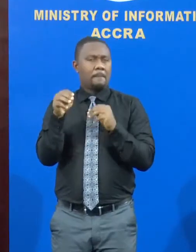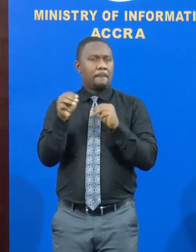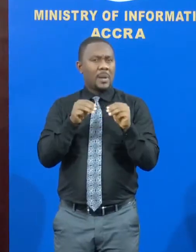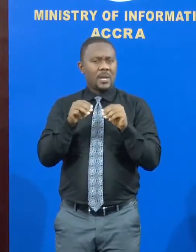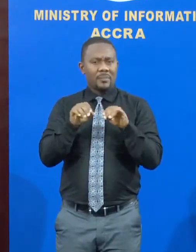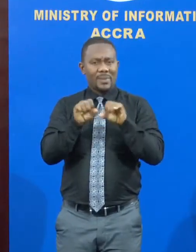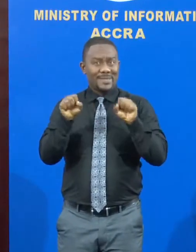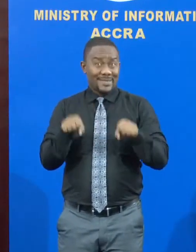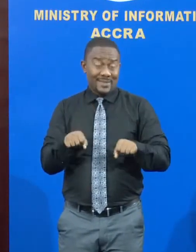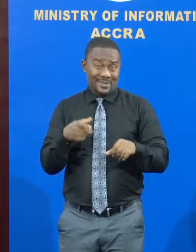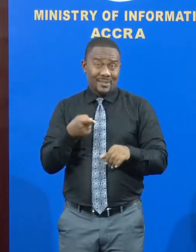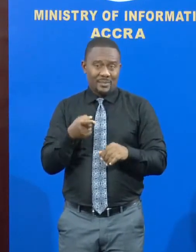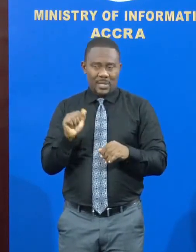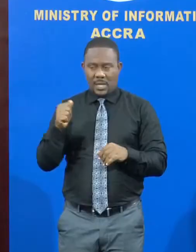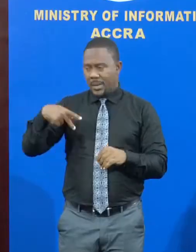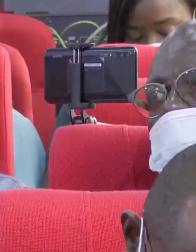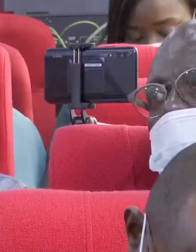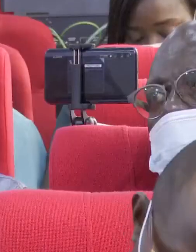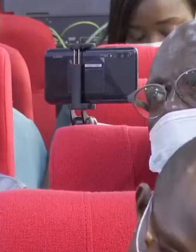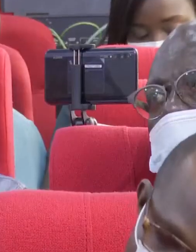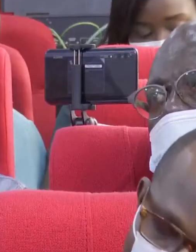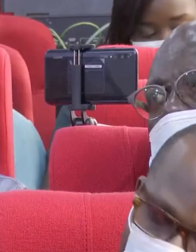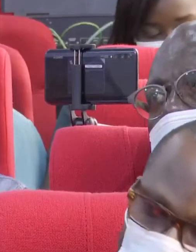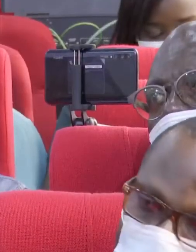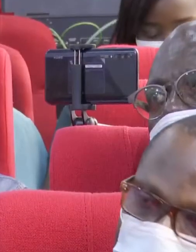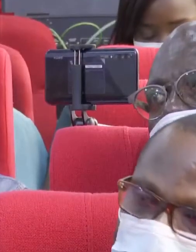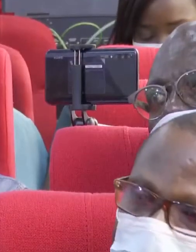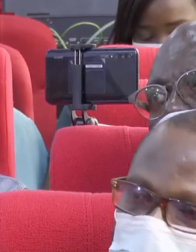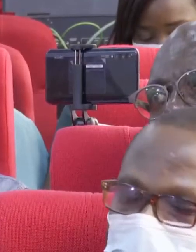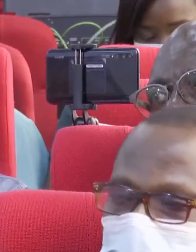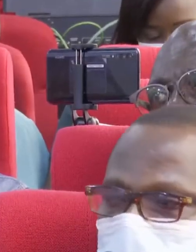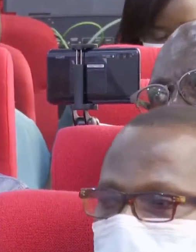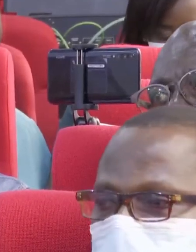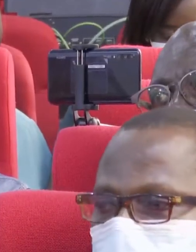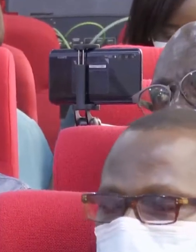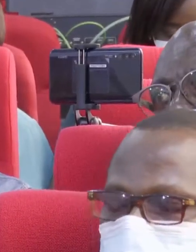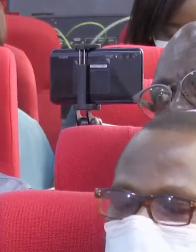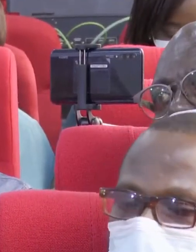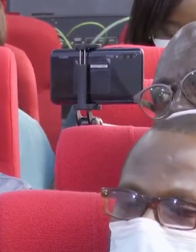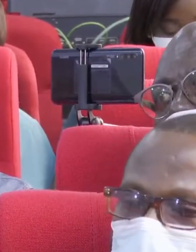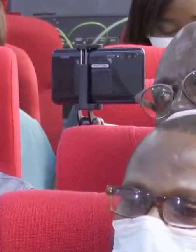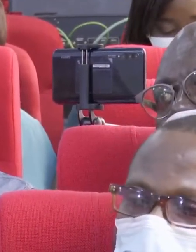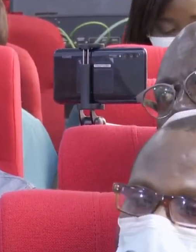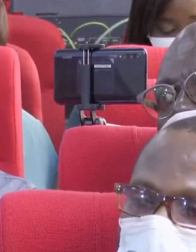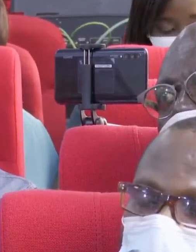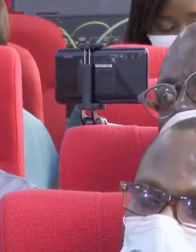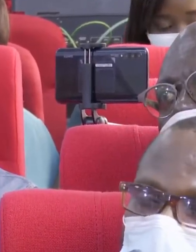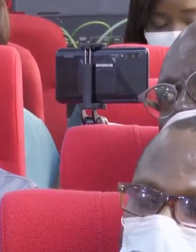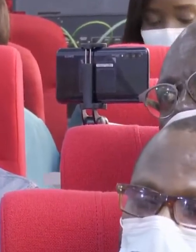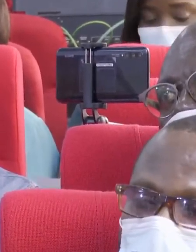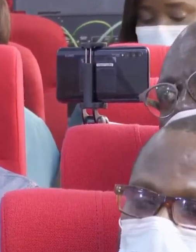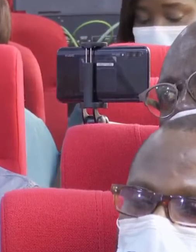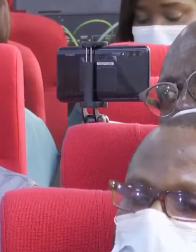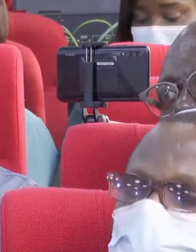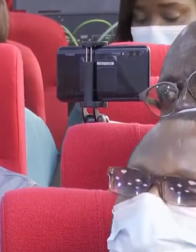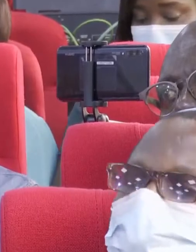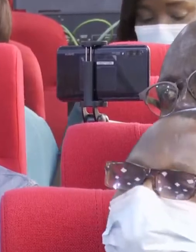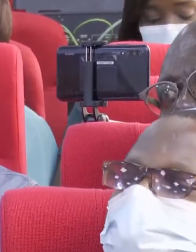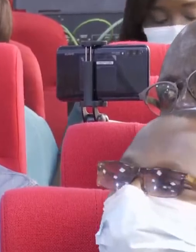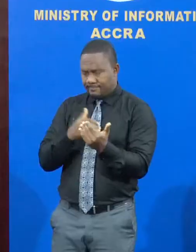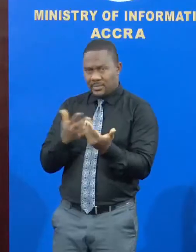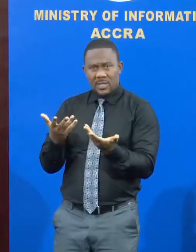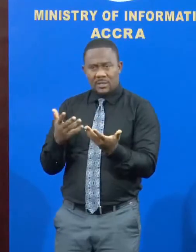in April 2018. And we successfully ensured the fulfillment of the conditions precedent